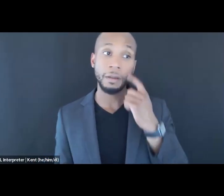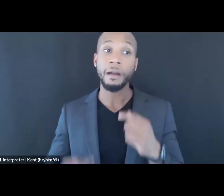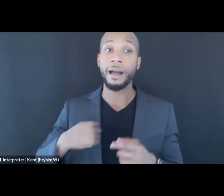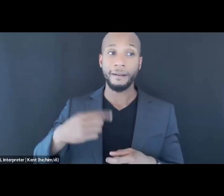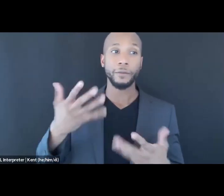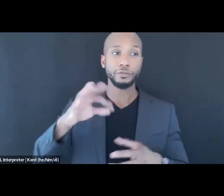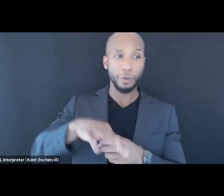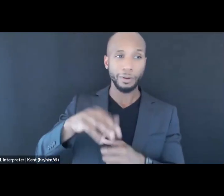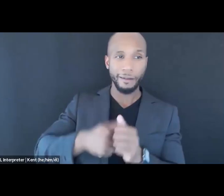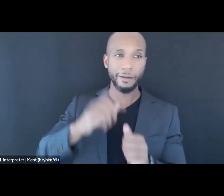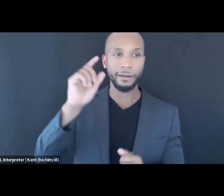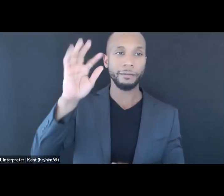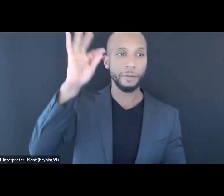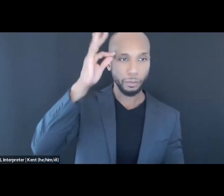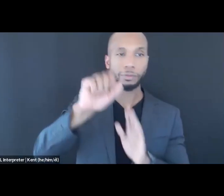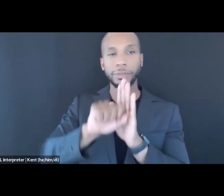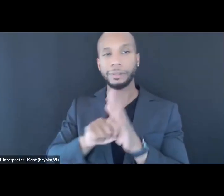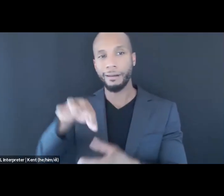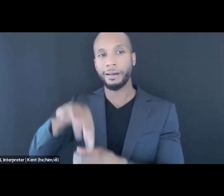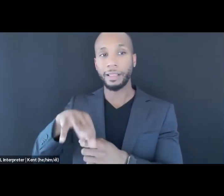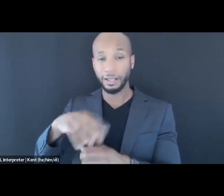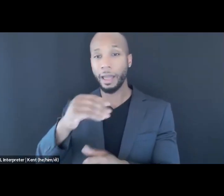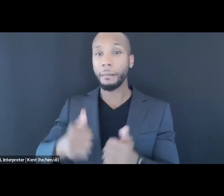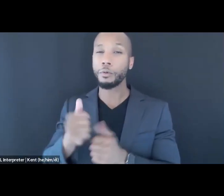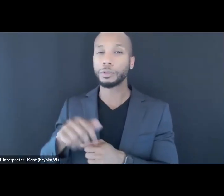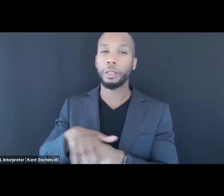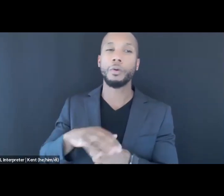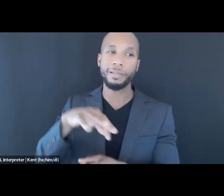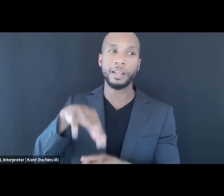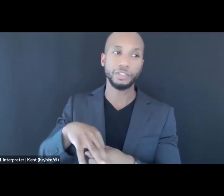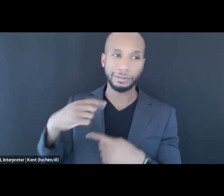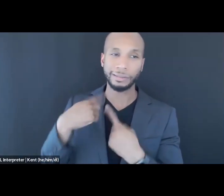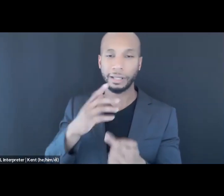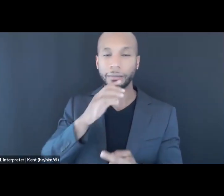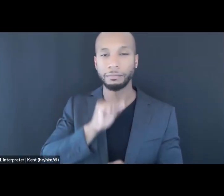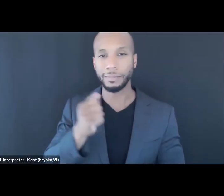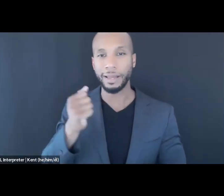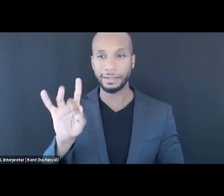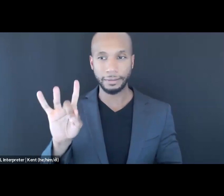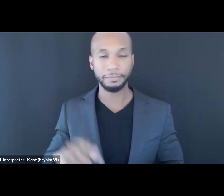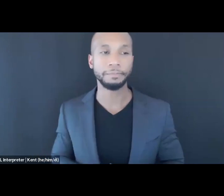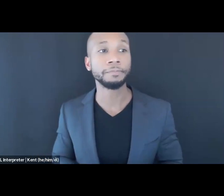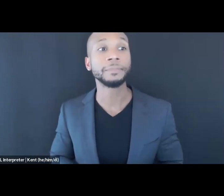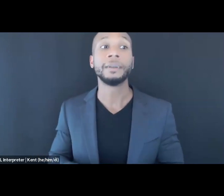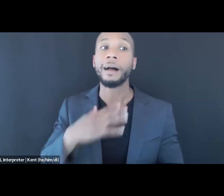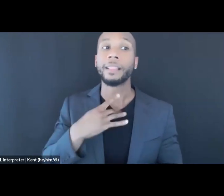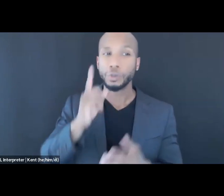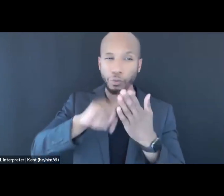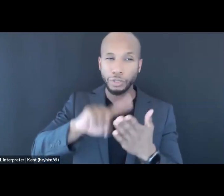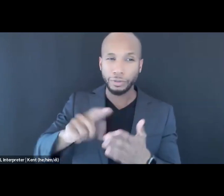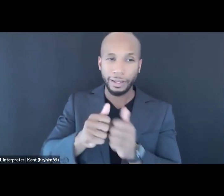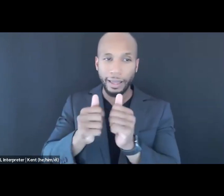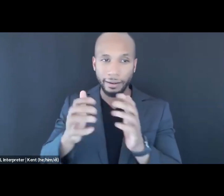have voted in every federal and state election, and most local elections, since I turned 18. I like to research